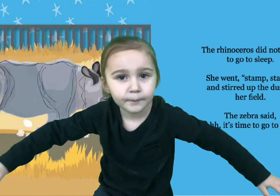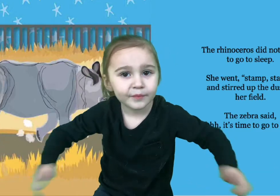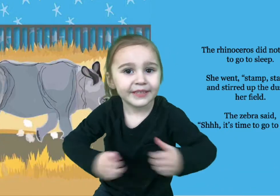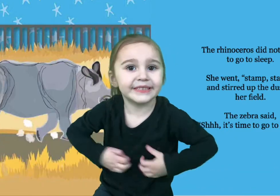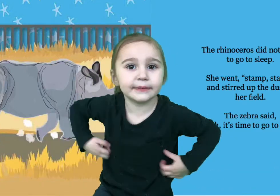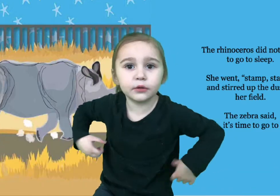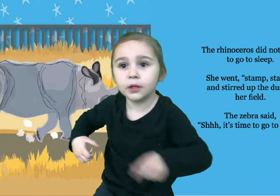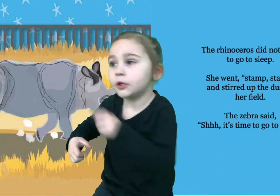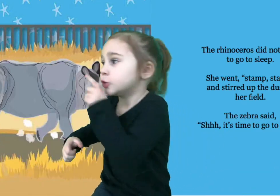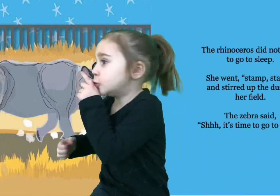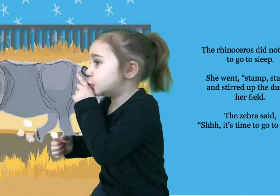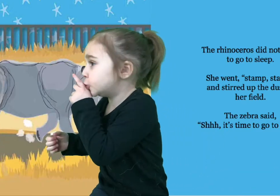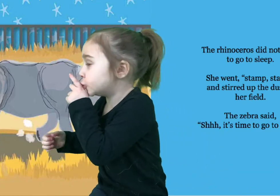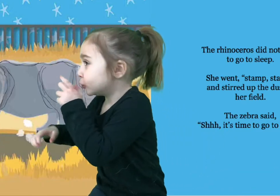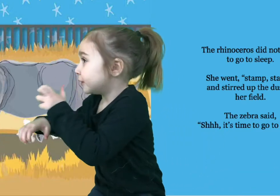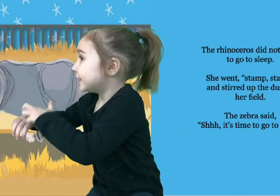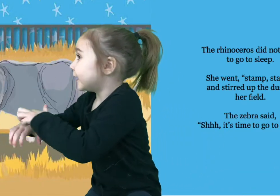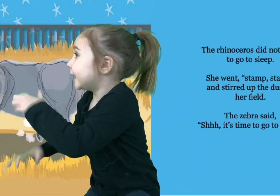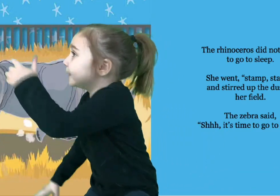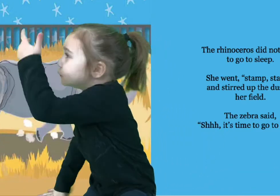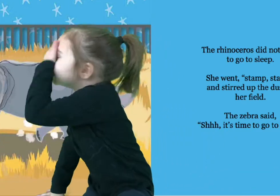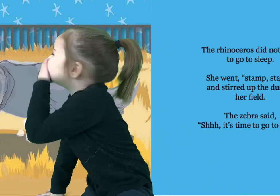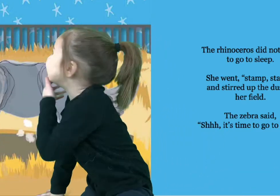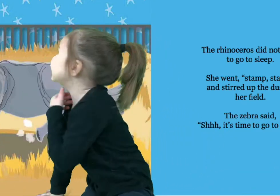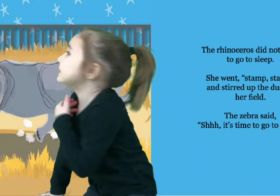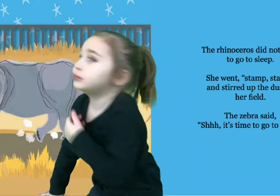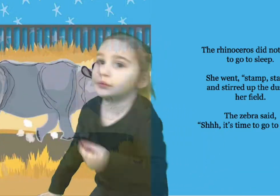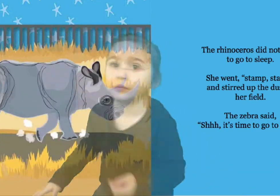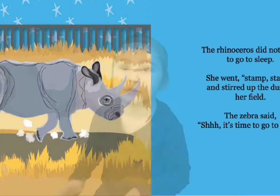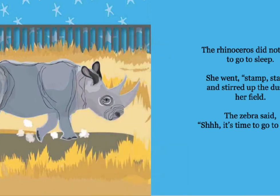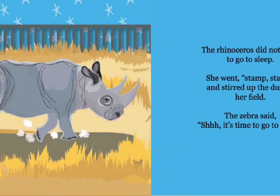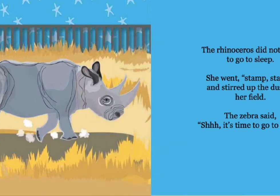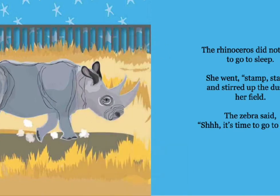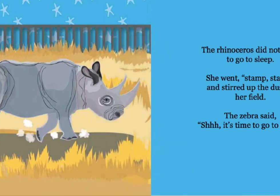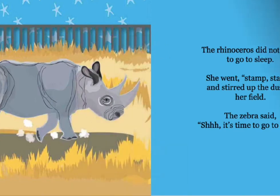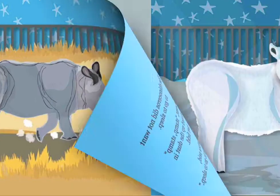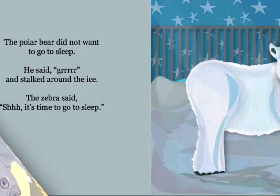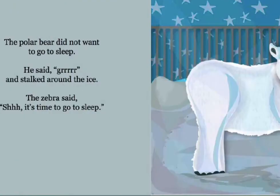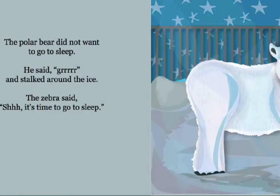The zebra said, Shhh, it's time to go to sleep.